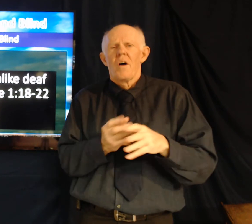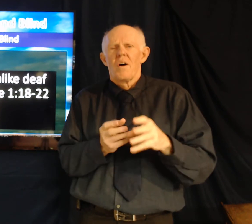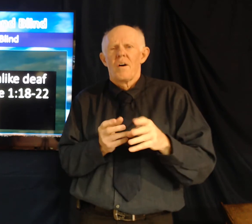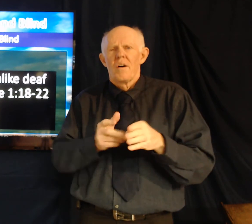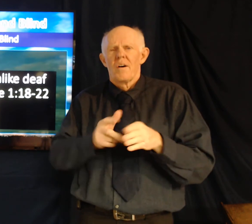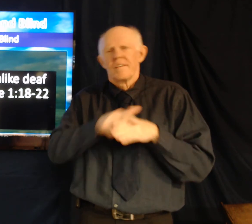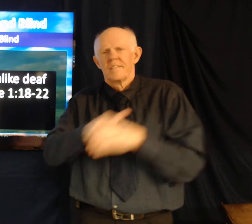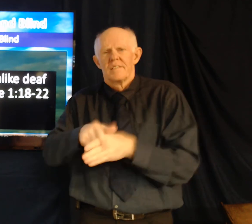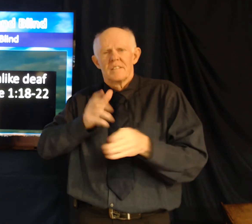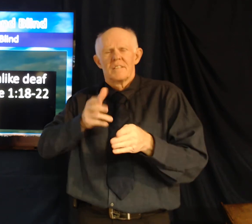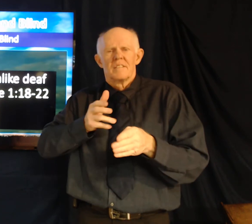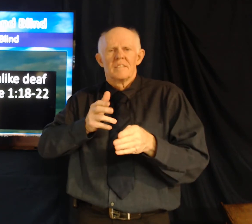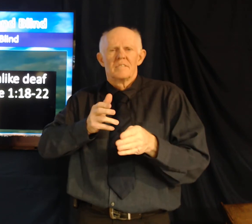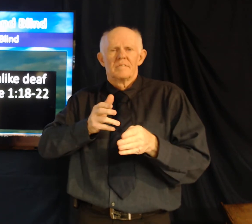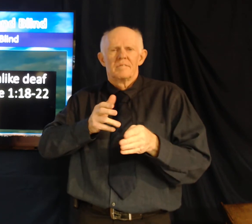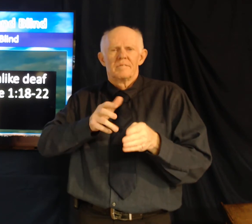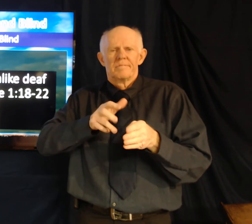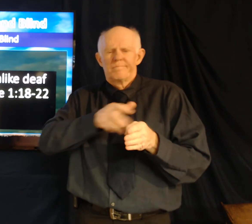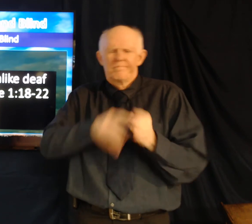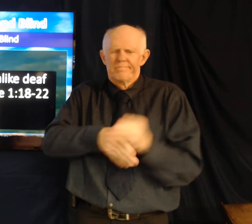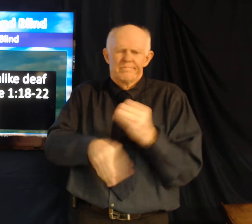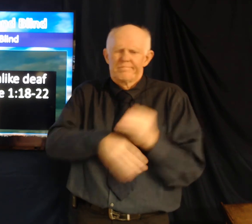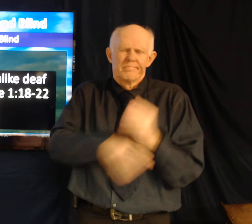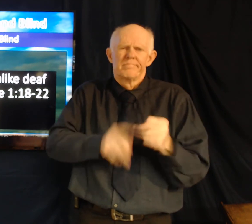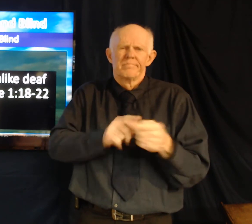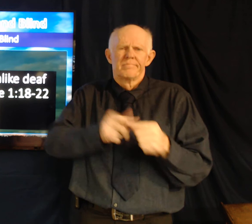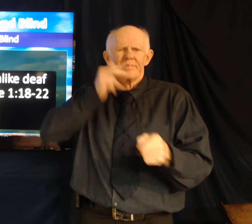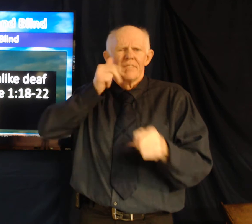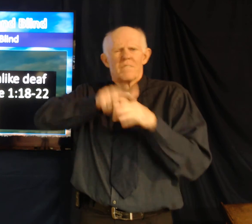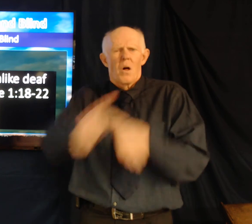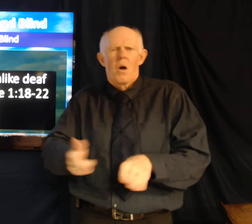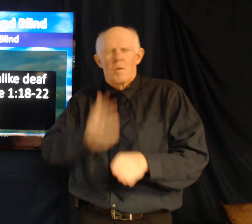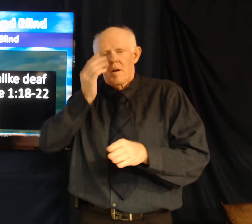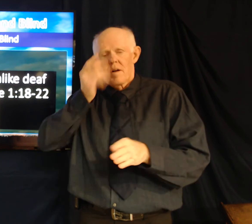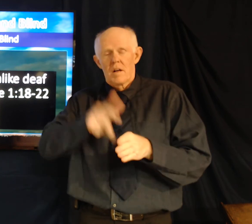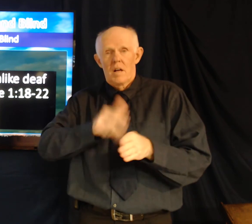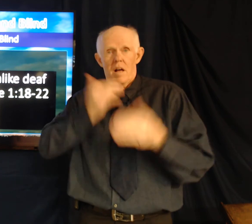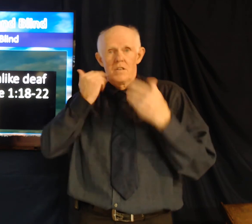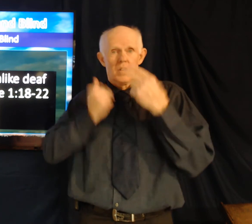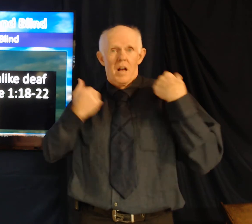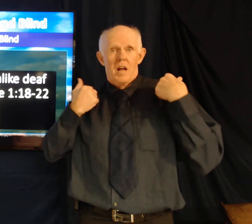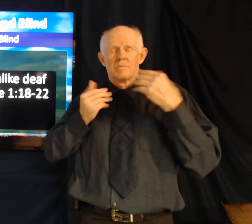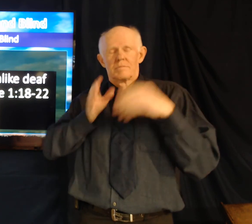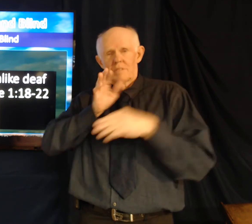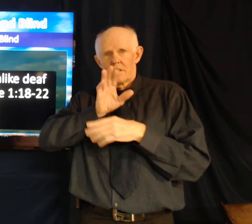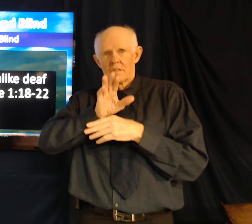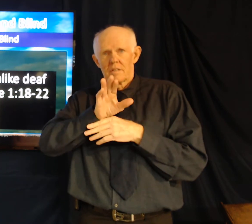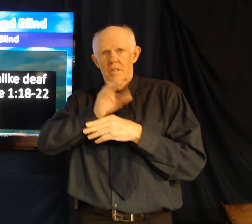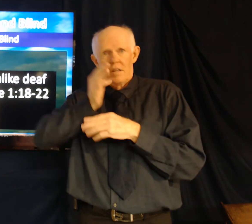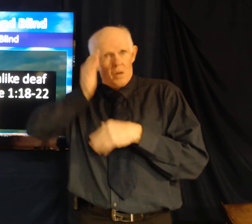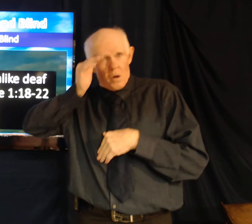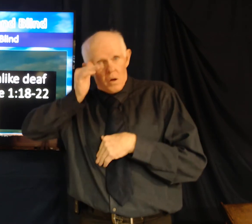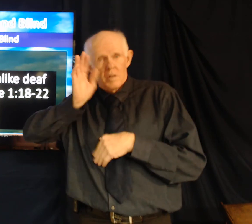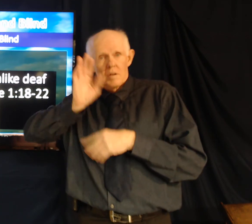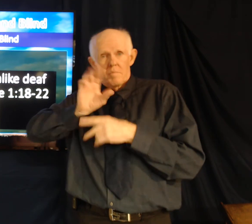He couldn't go in to the city. And Balaam have put it through this